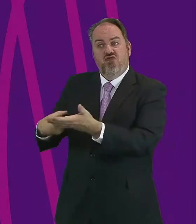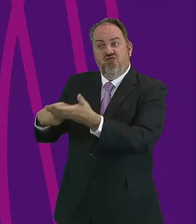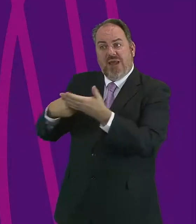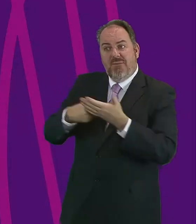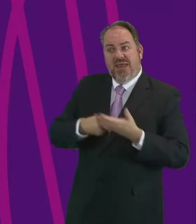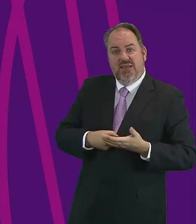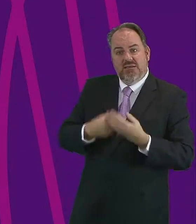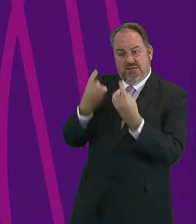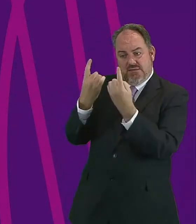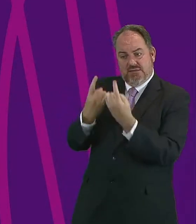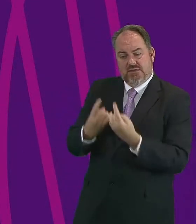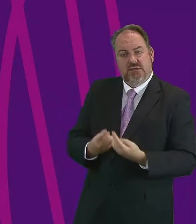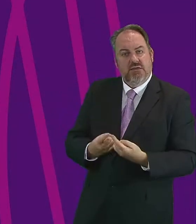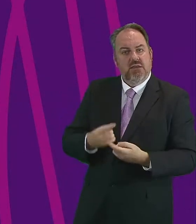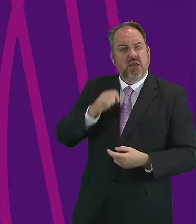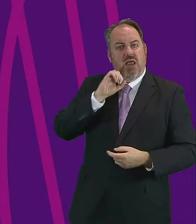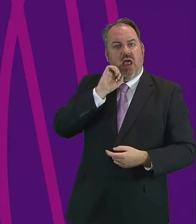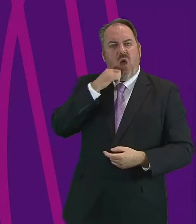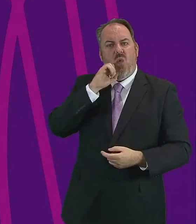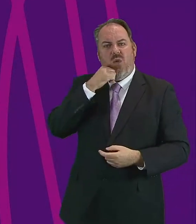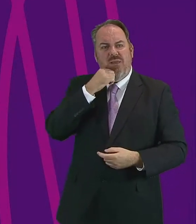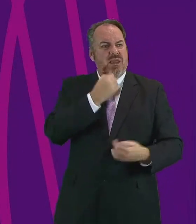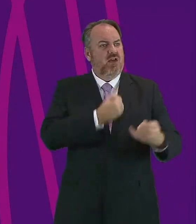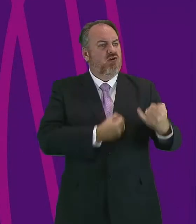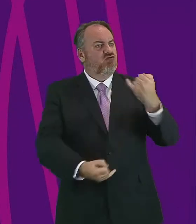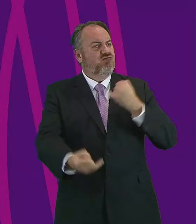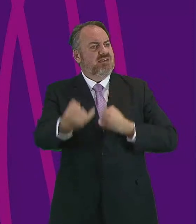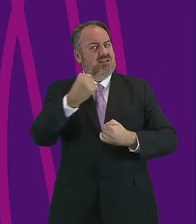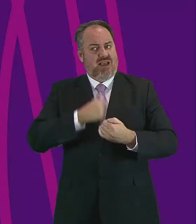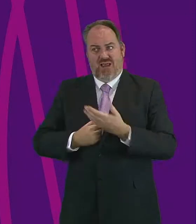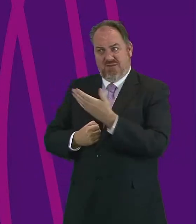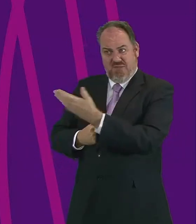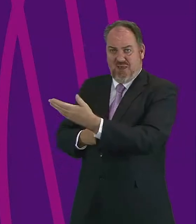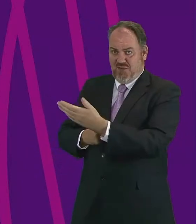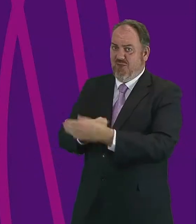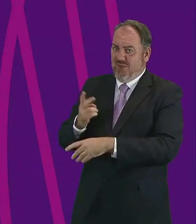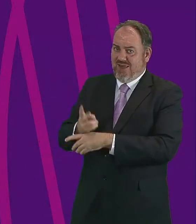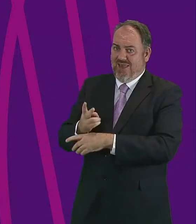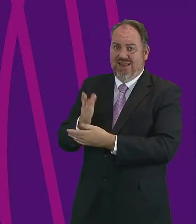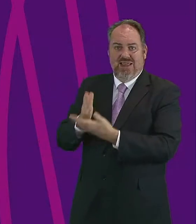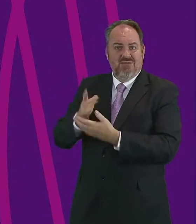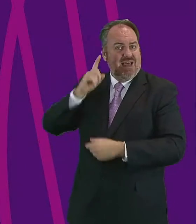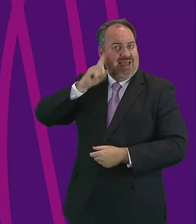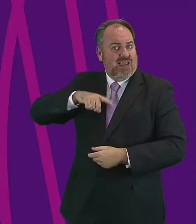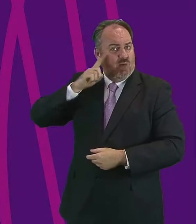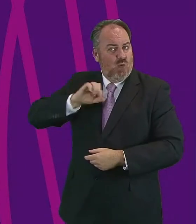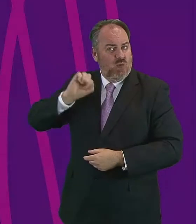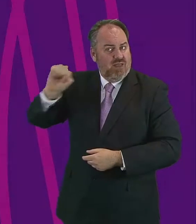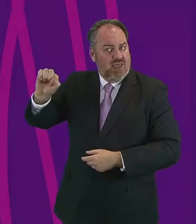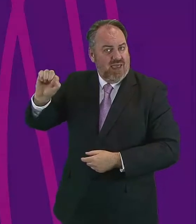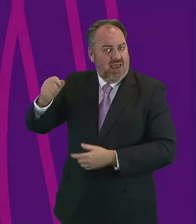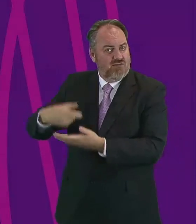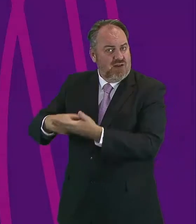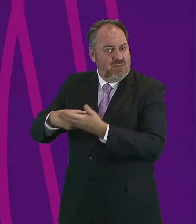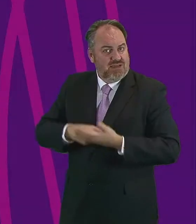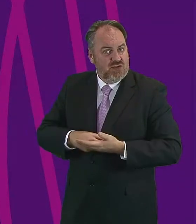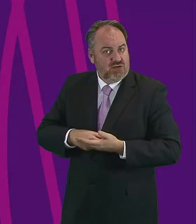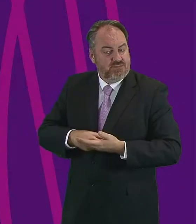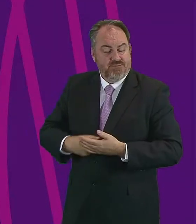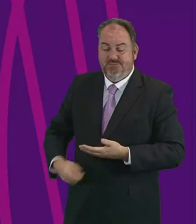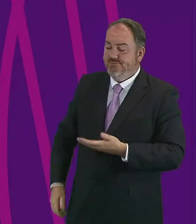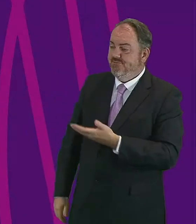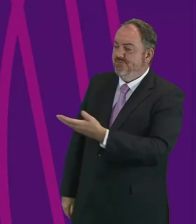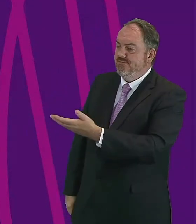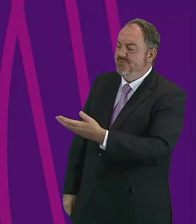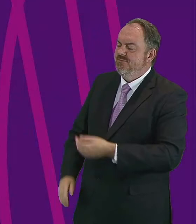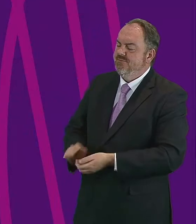would be likely to be massively criticised by Mr Cole-Hamilton and others were I not to pay attention to it. Fulton McGregor, to be followed by Maurice